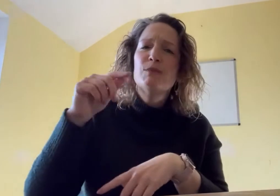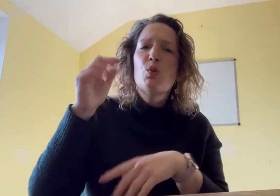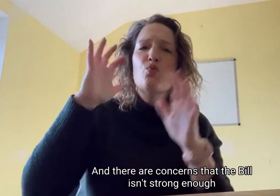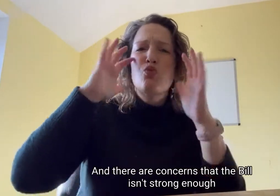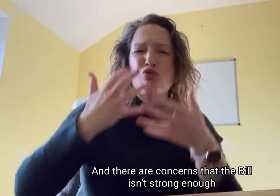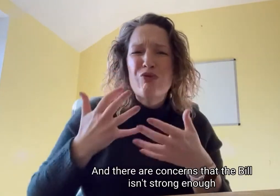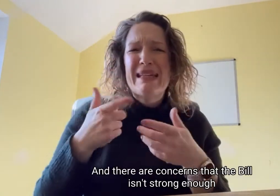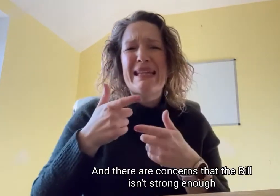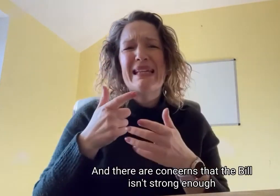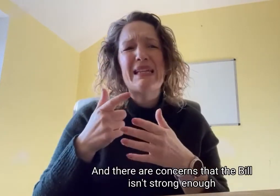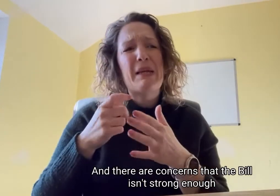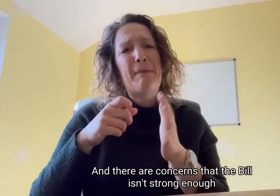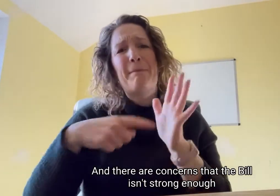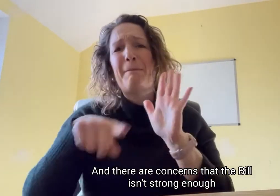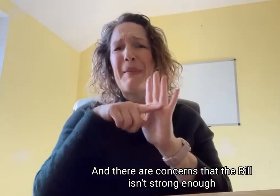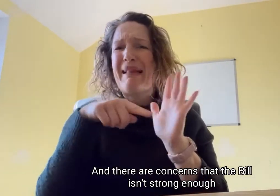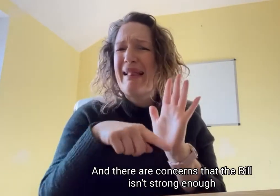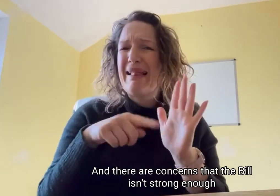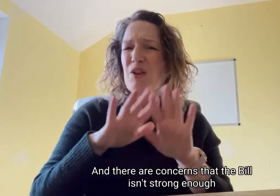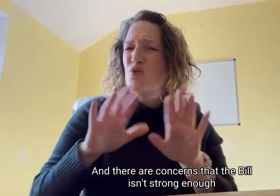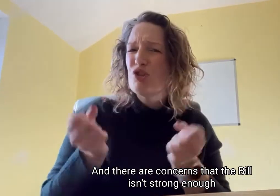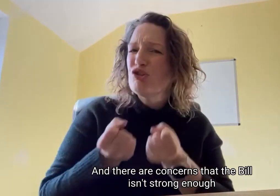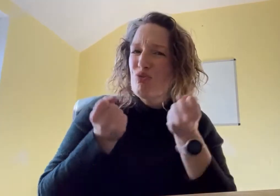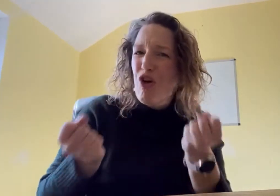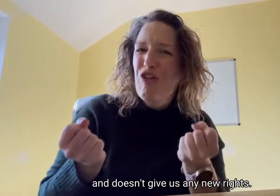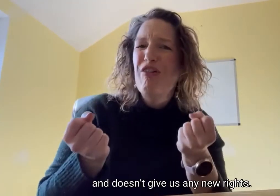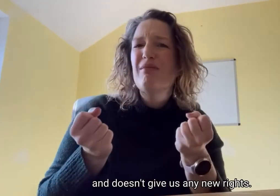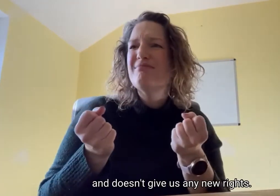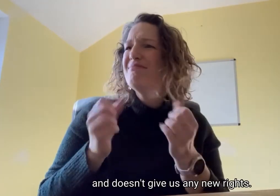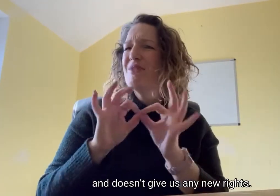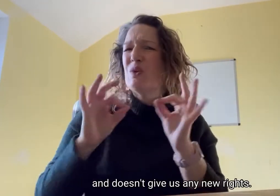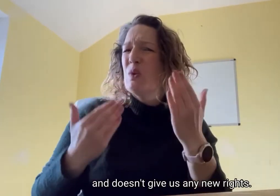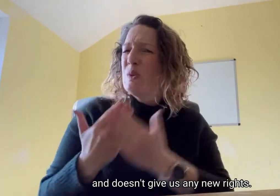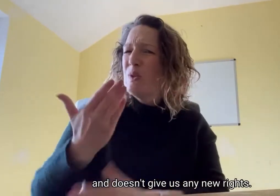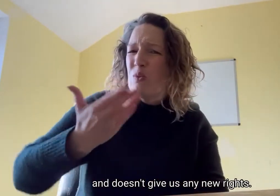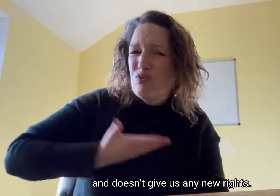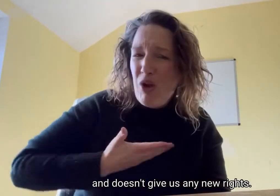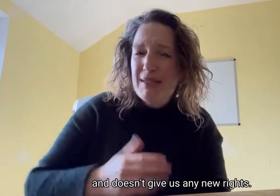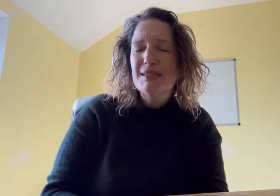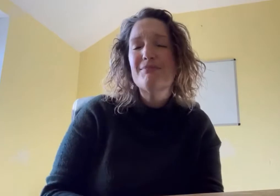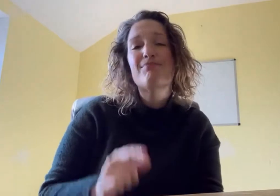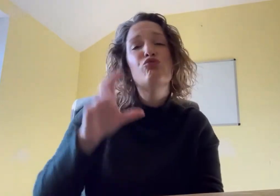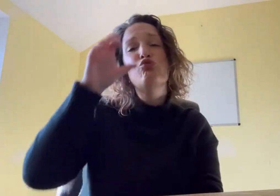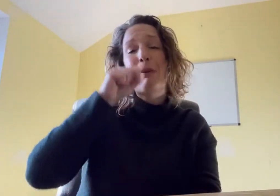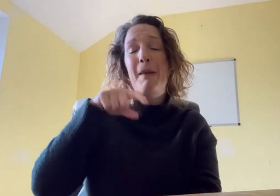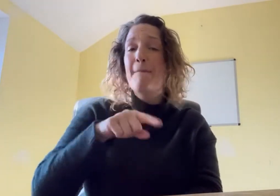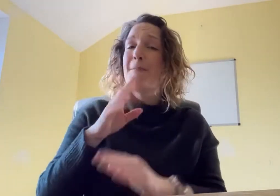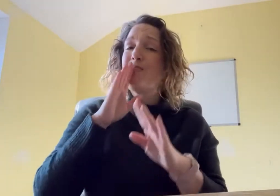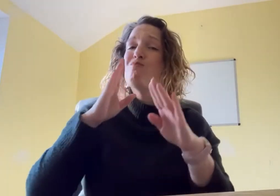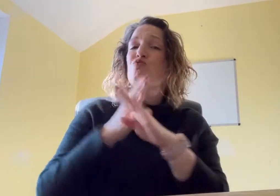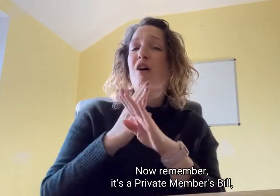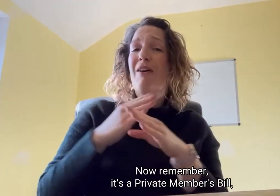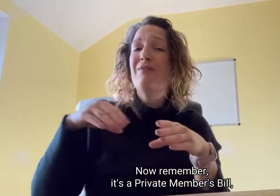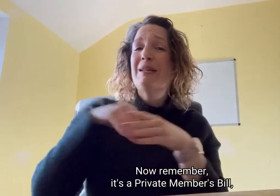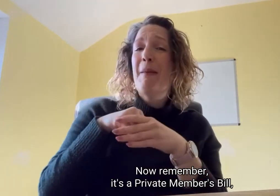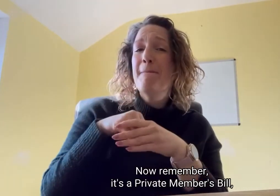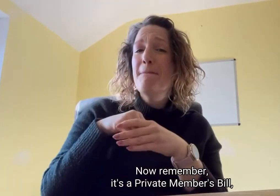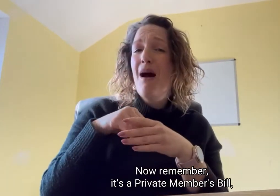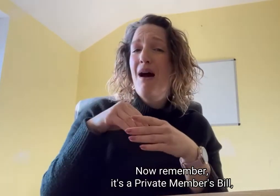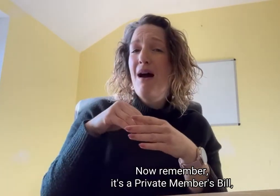And there are concerns that the bill isn't strong enough and doesn't give us any new rights. Now remember, it's a private